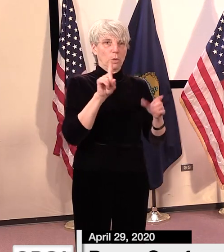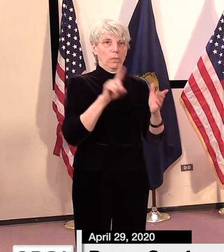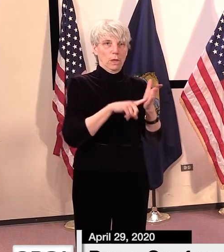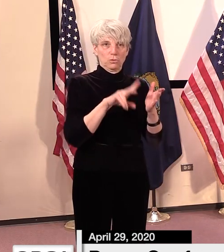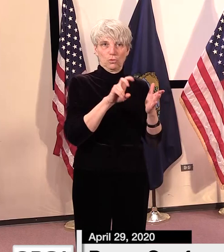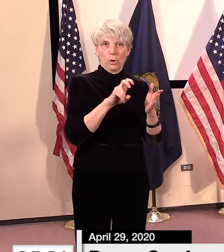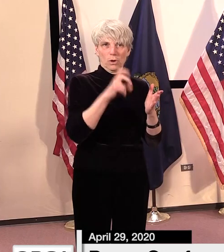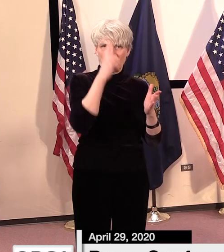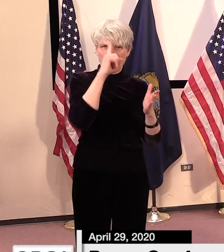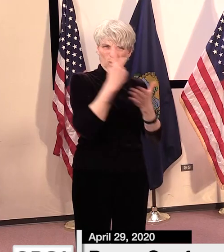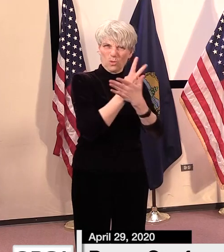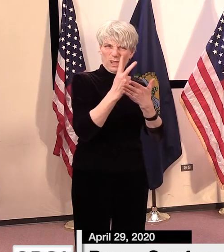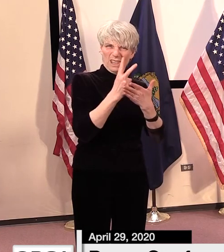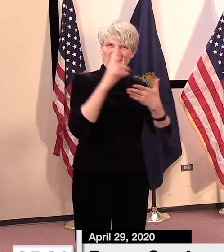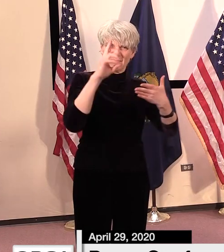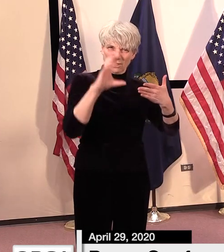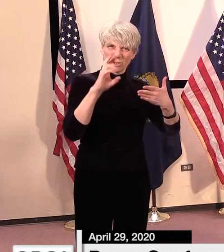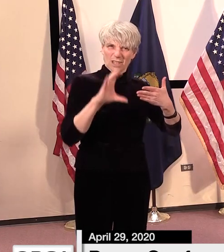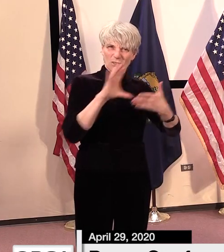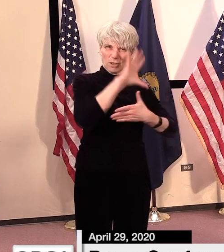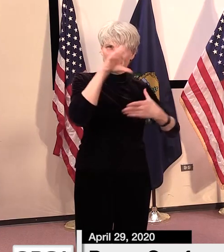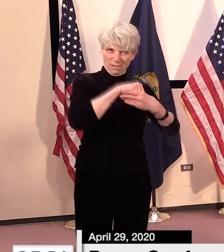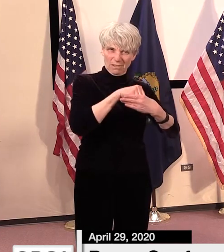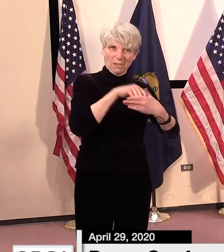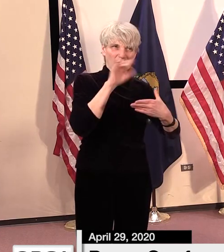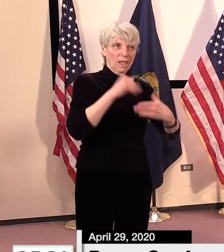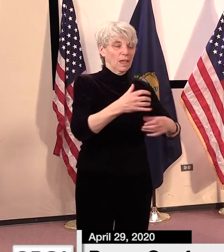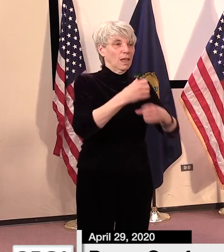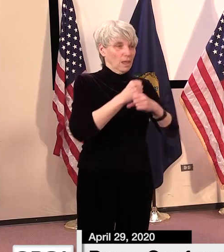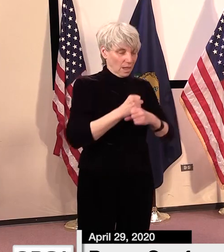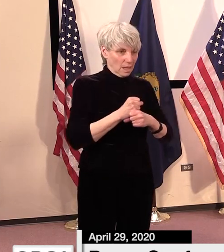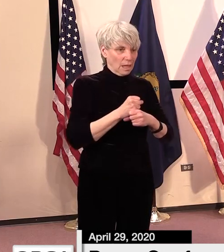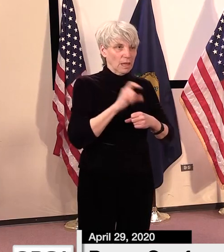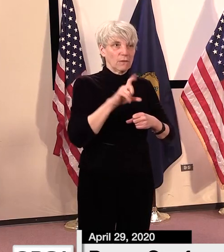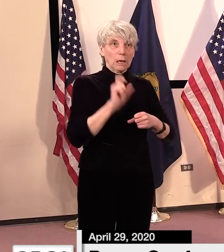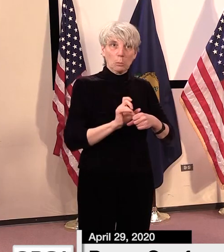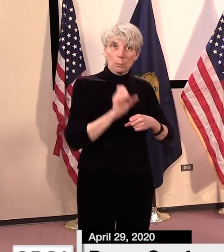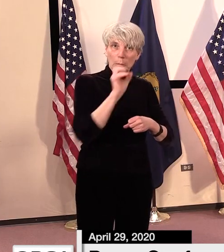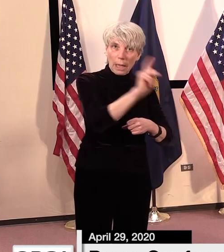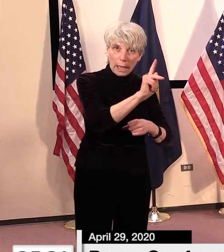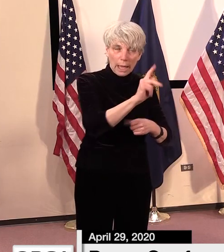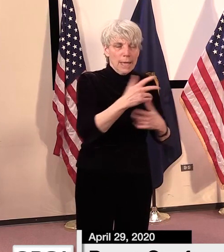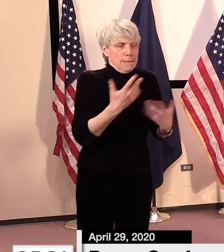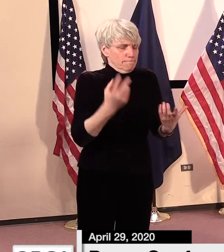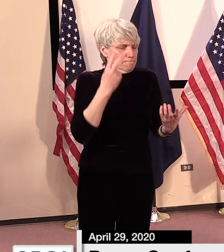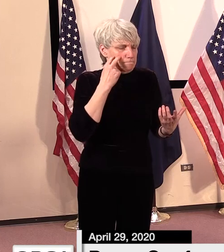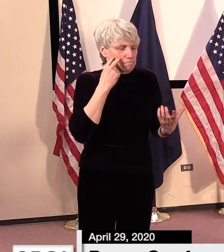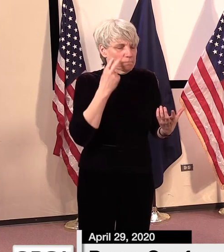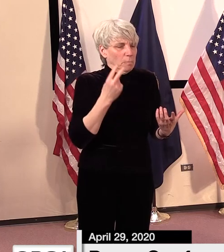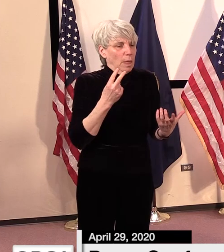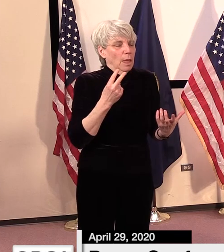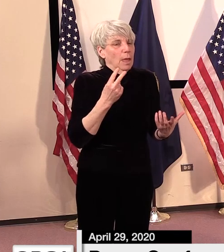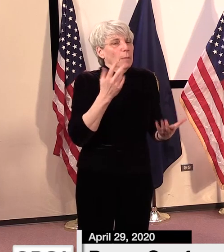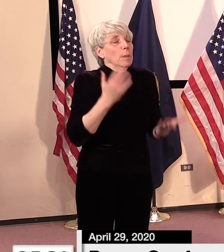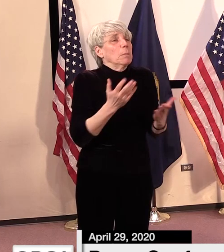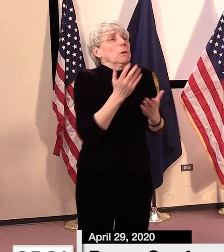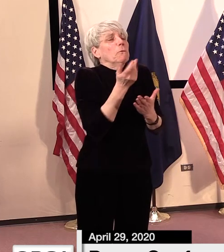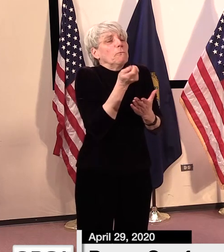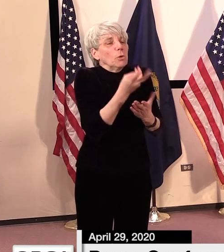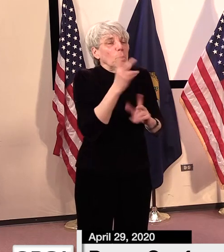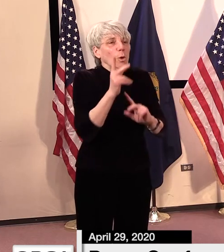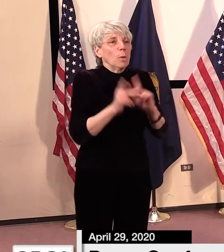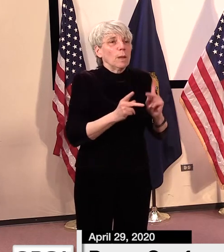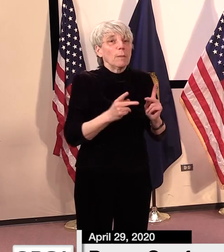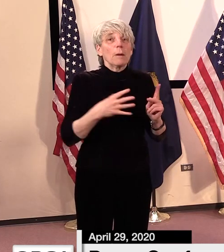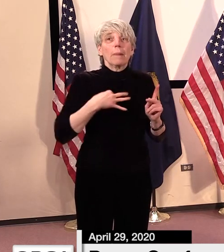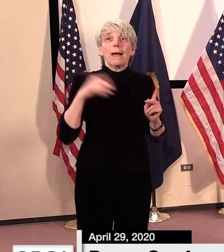out in the check. You know, I think we'll handle the unique cases where someone may not be eligible for both.